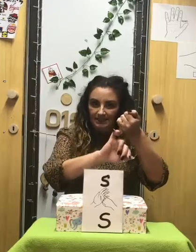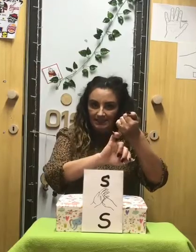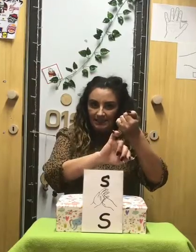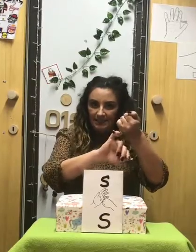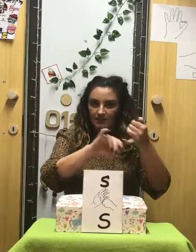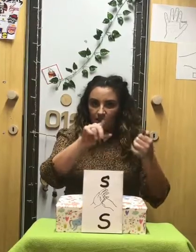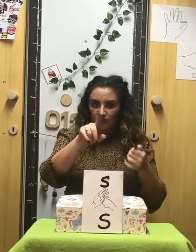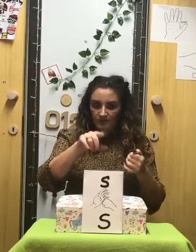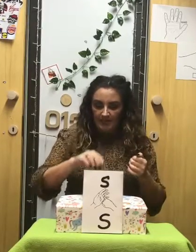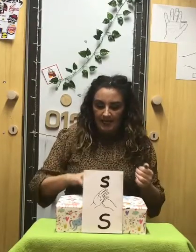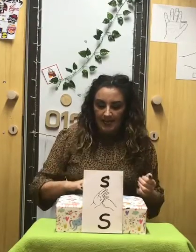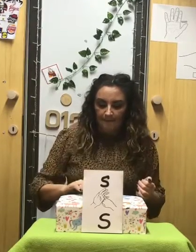Scissors, you say it.